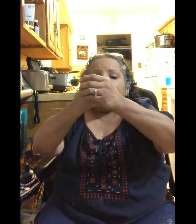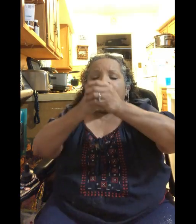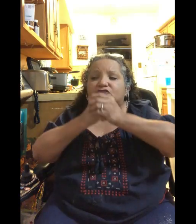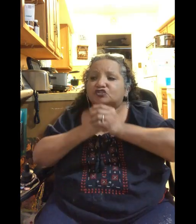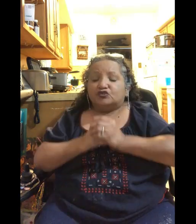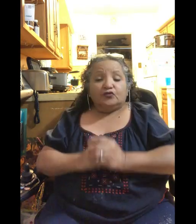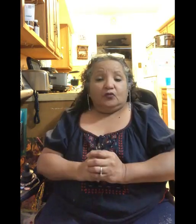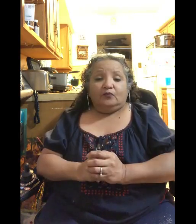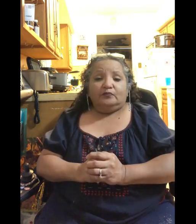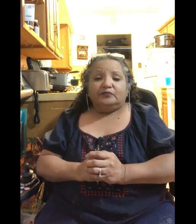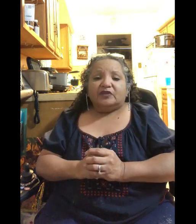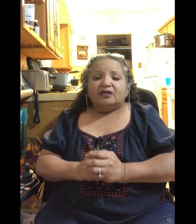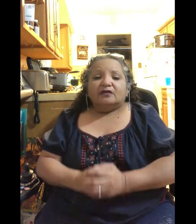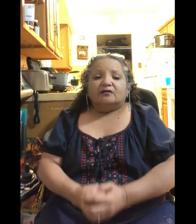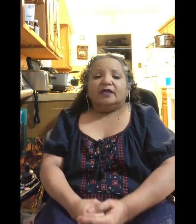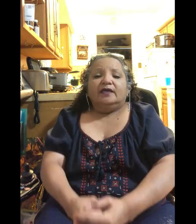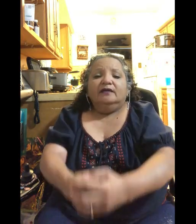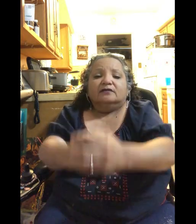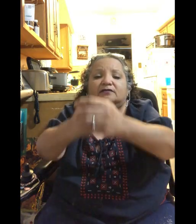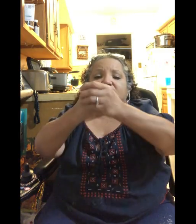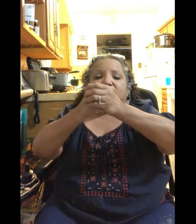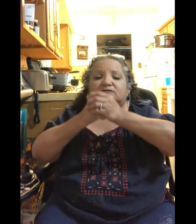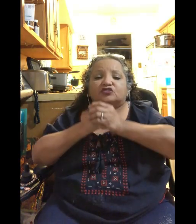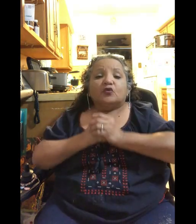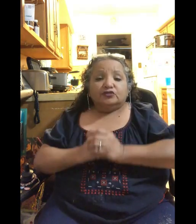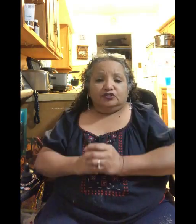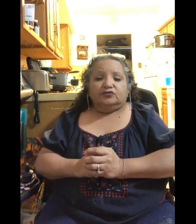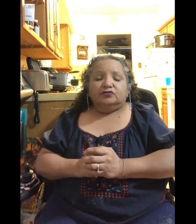a circle, okay, towards you.